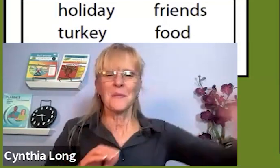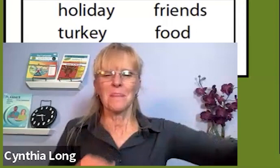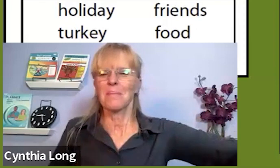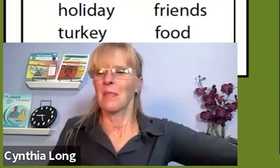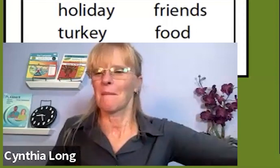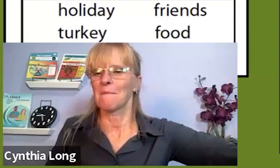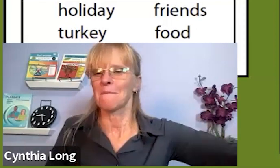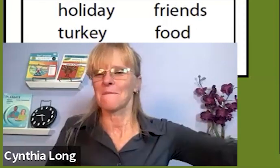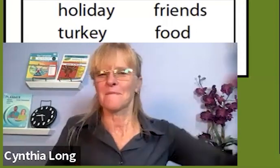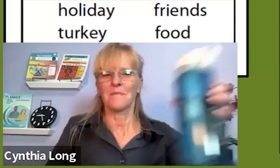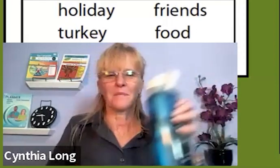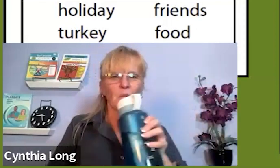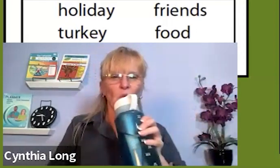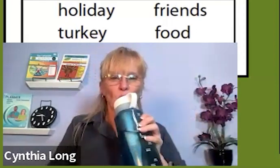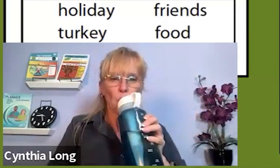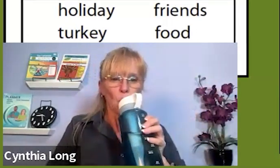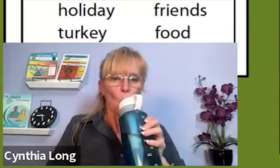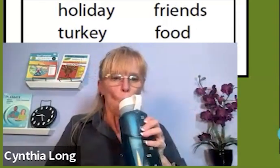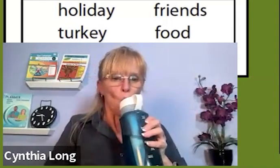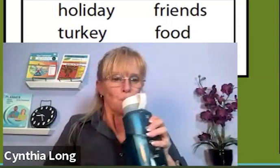Okay.